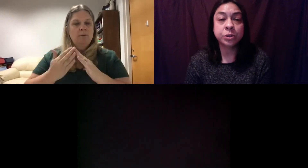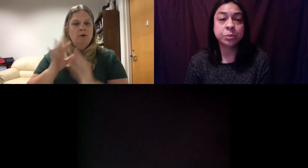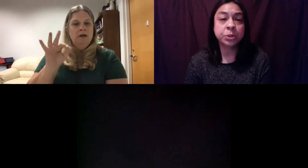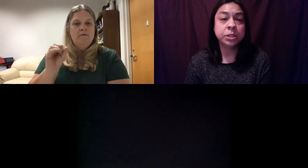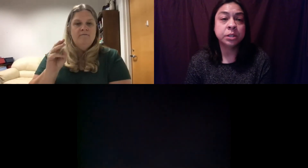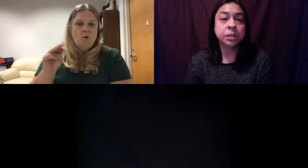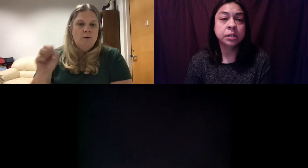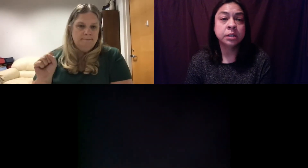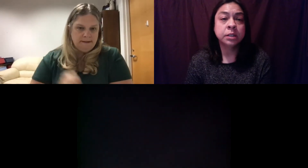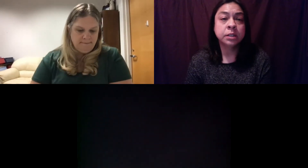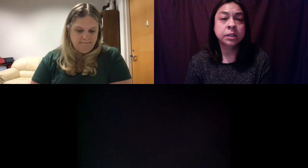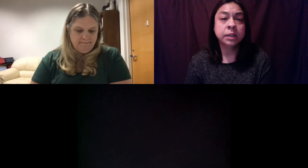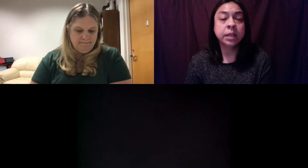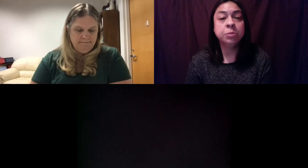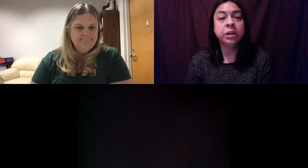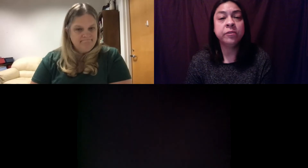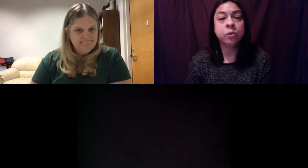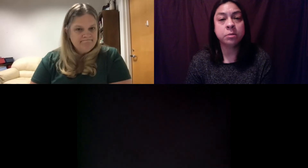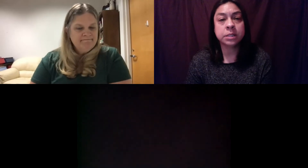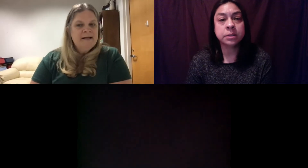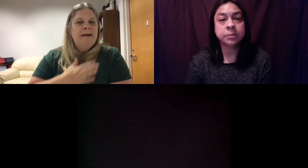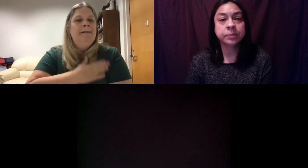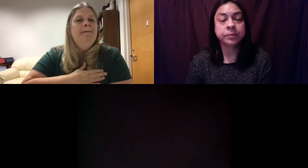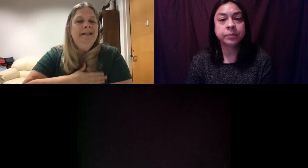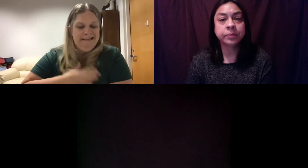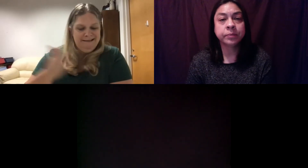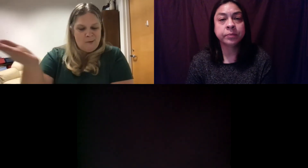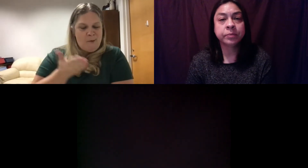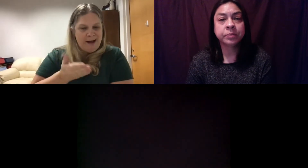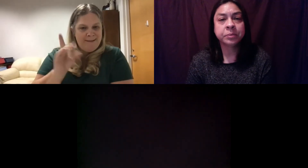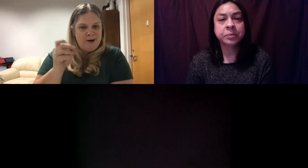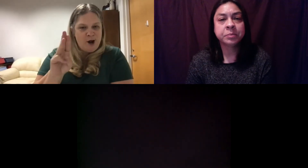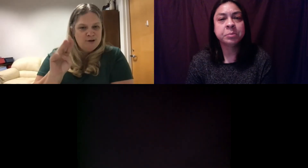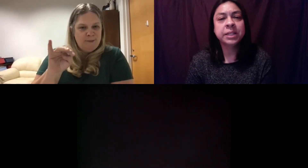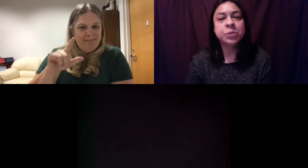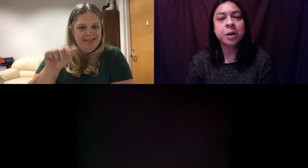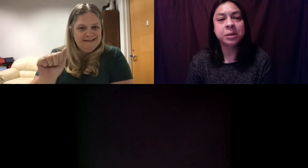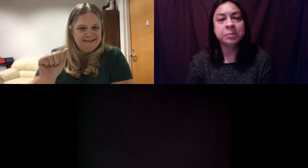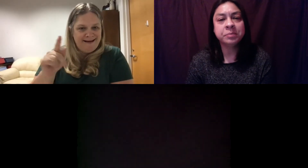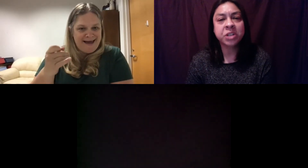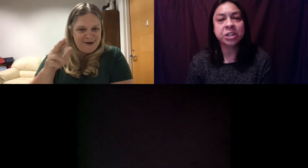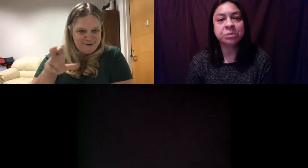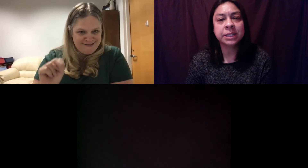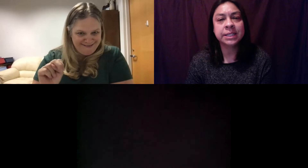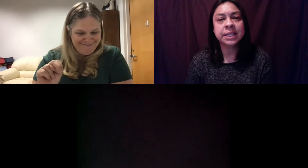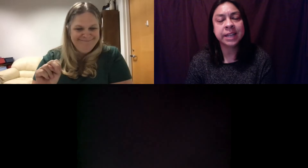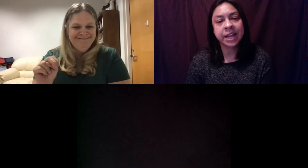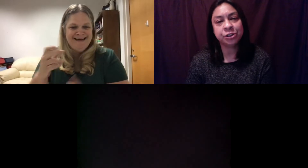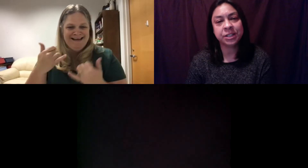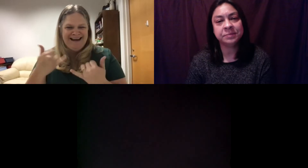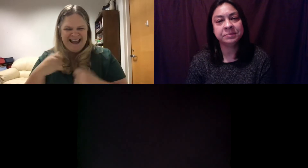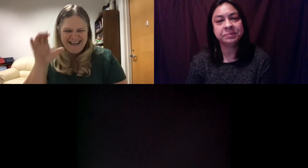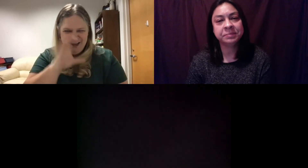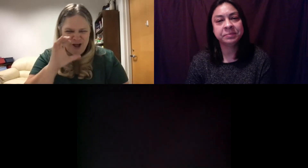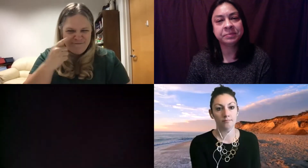focus groups, and community forums. please welcome Dr. Melissa